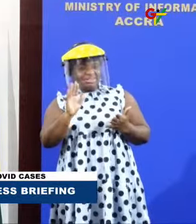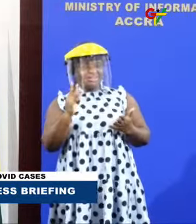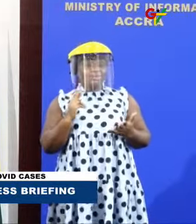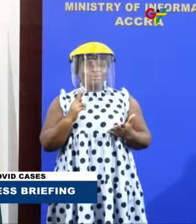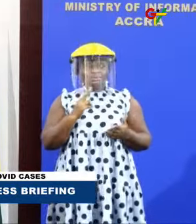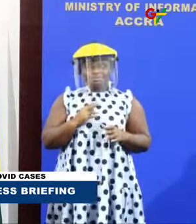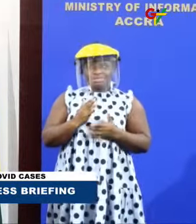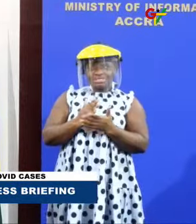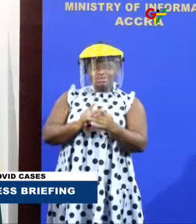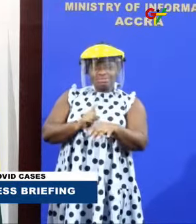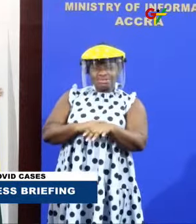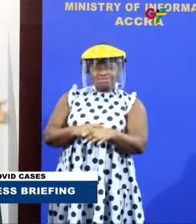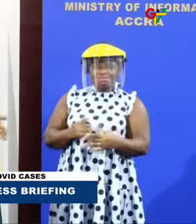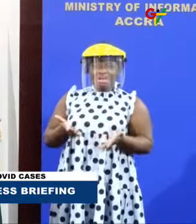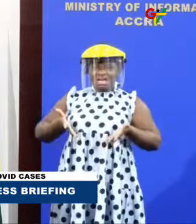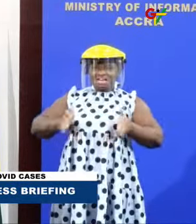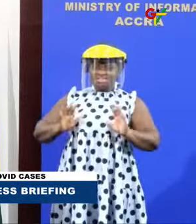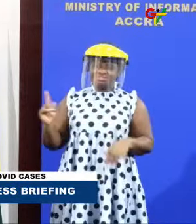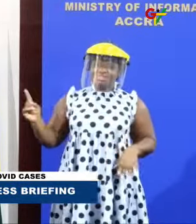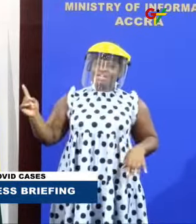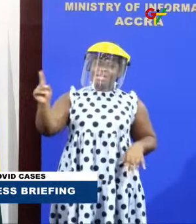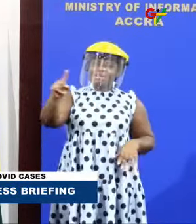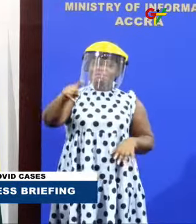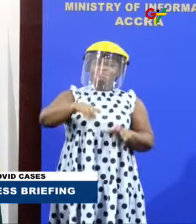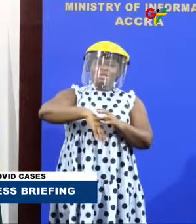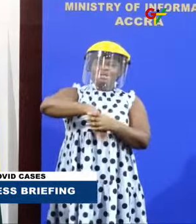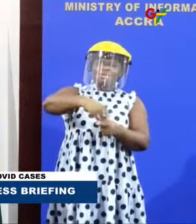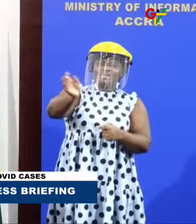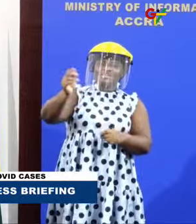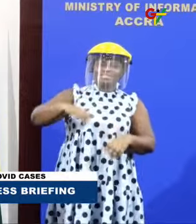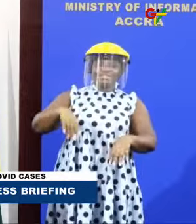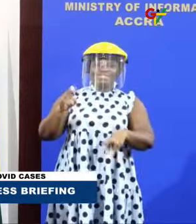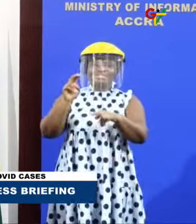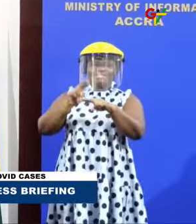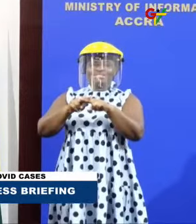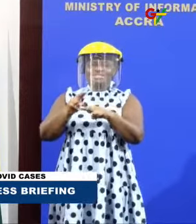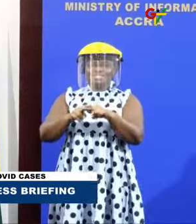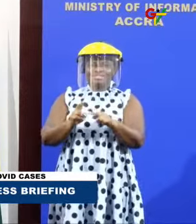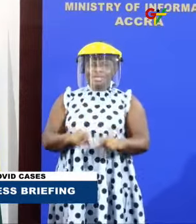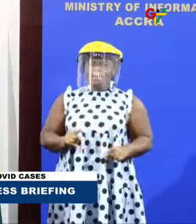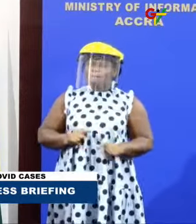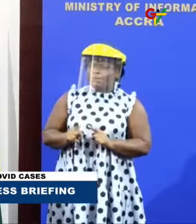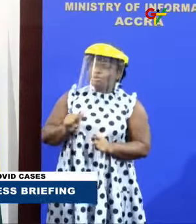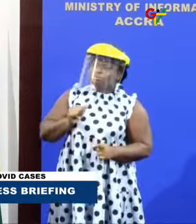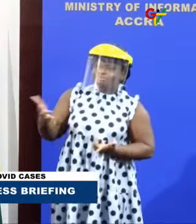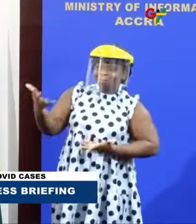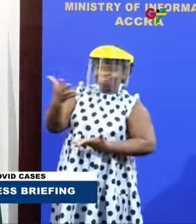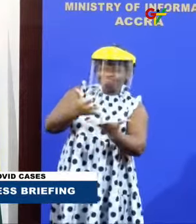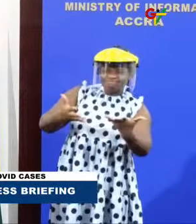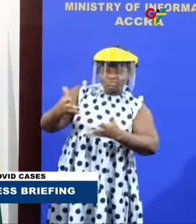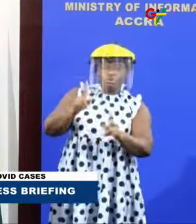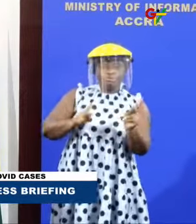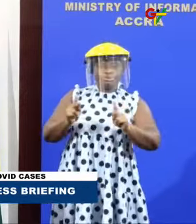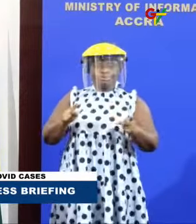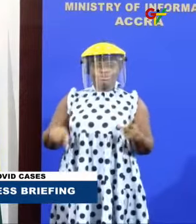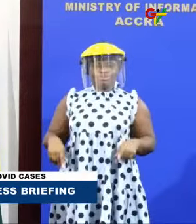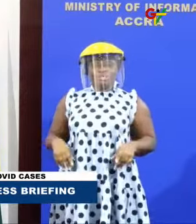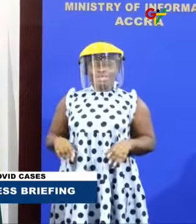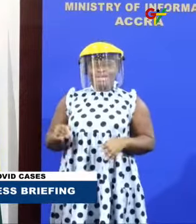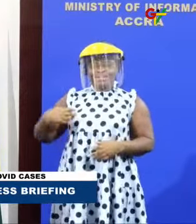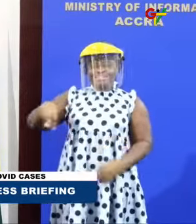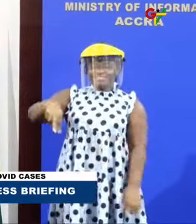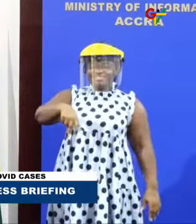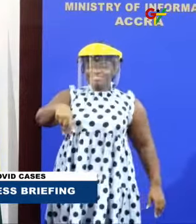There are times they are allowed to come and sit in some open spaces, but they are not mixing with the general population. If you are being asked to roam